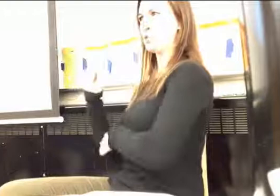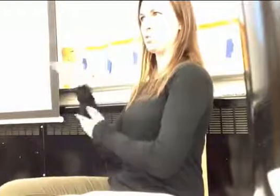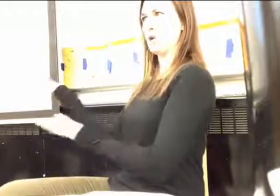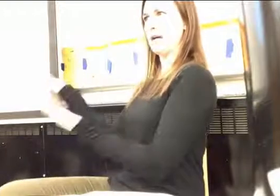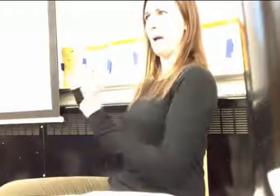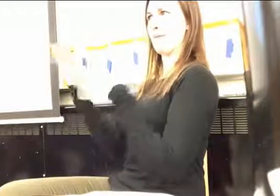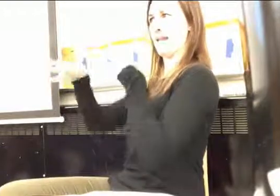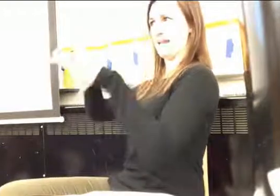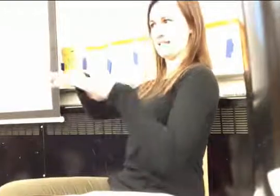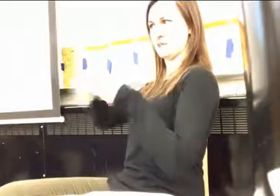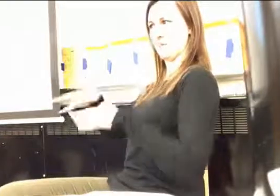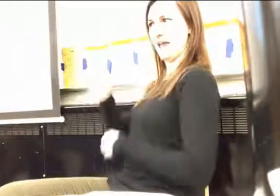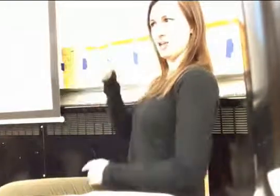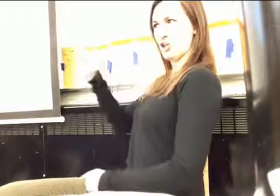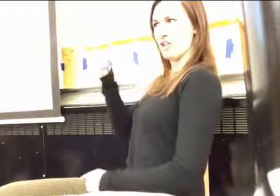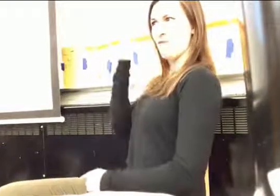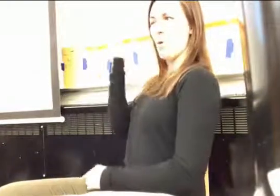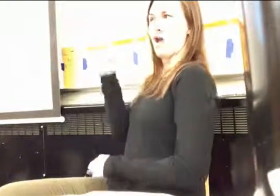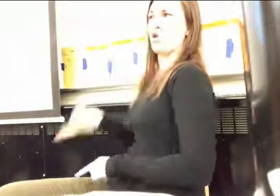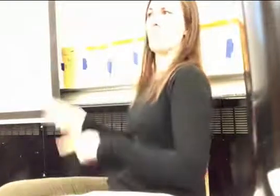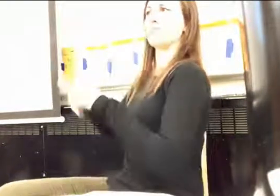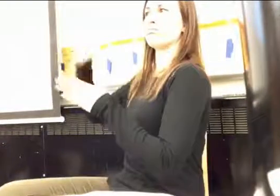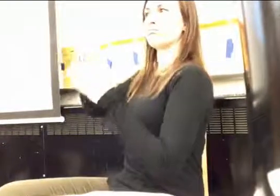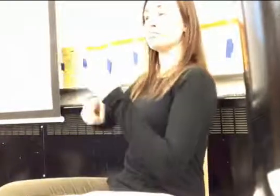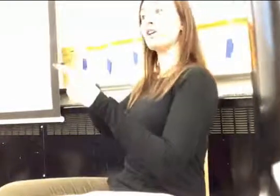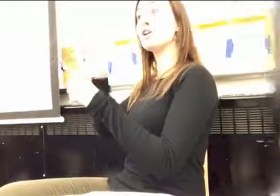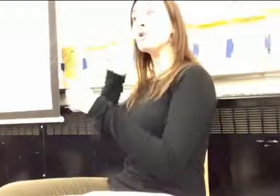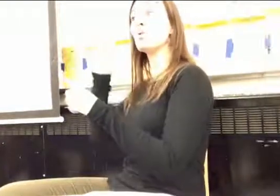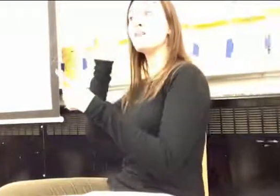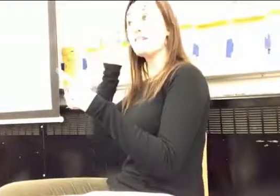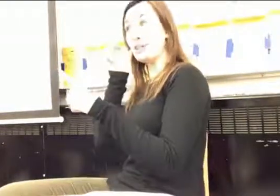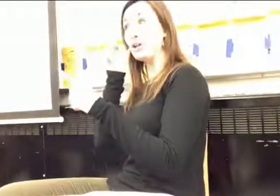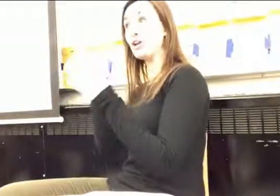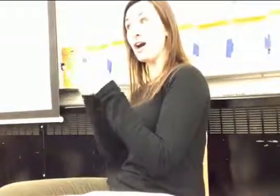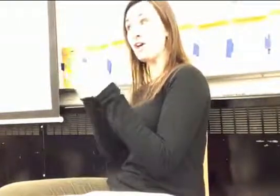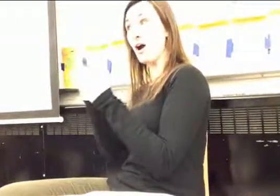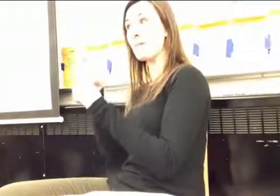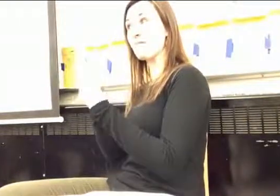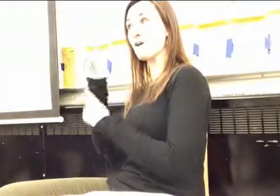video, which, shout out, you guys will see somebody comment here in Utah, if you know